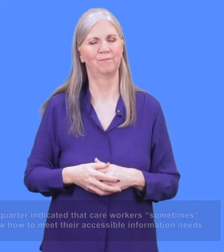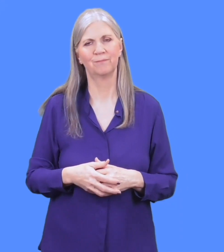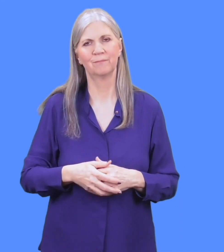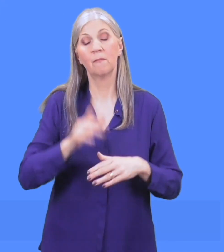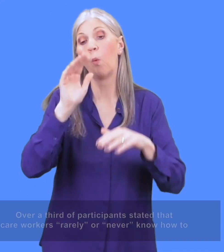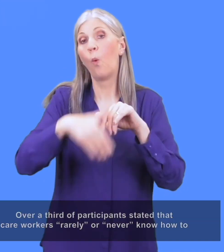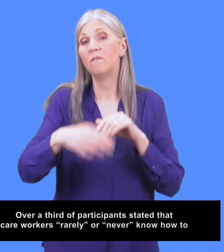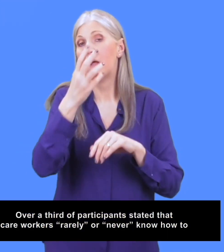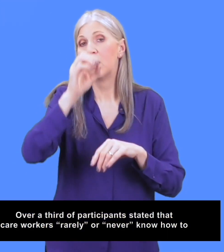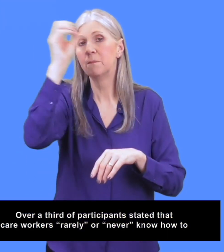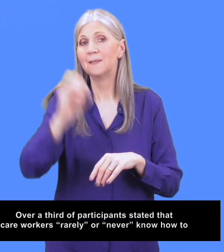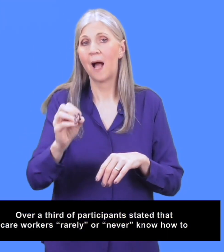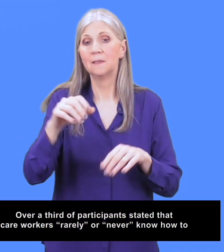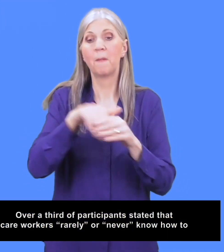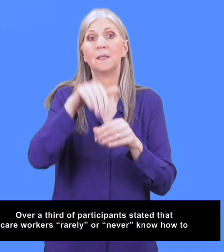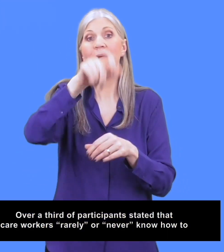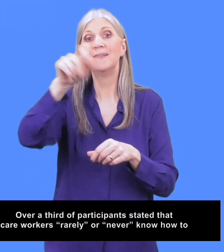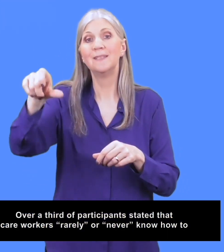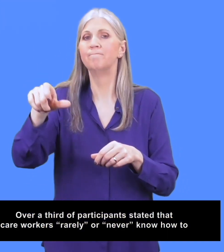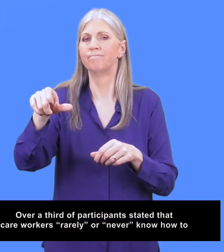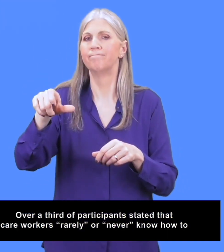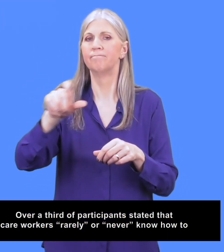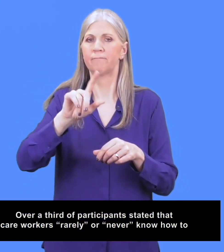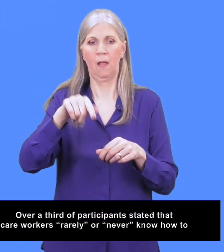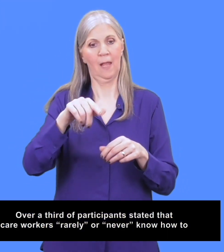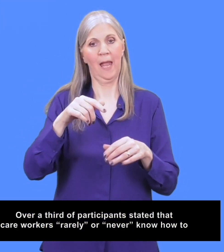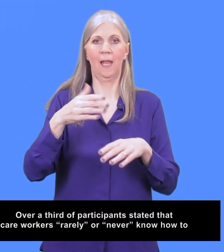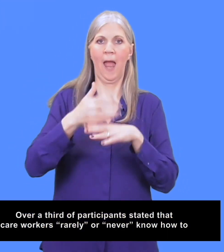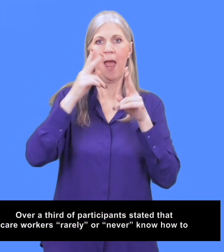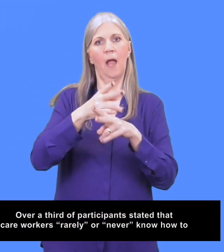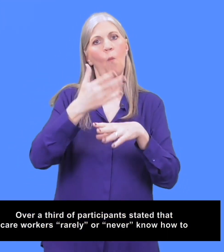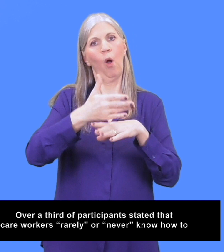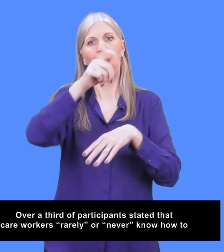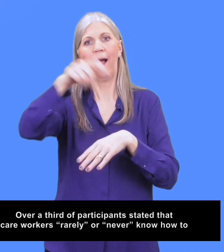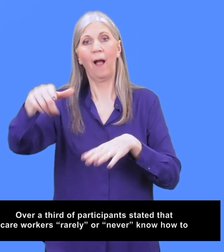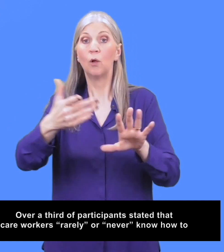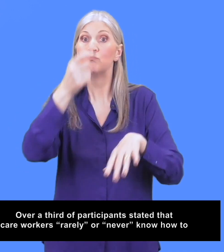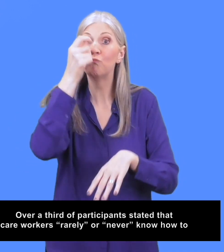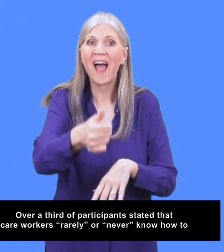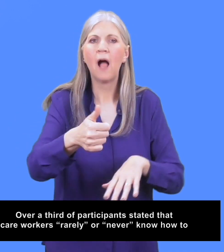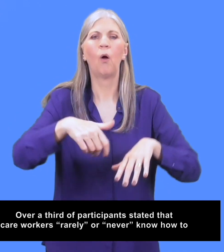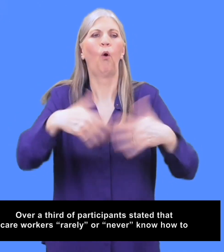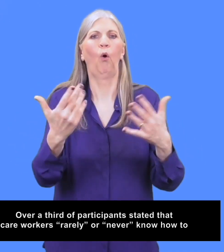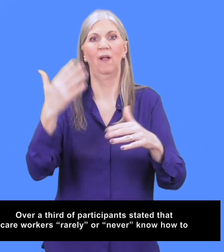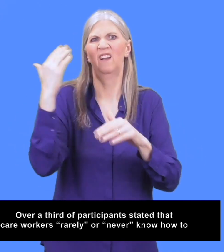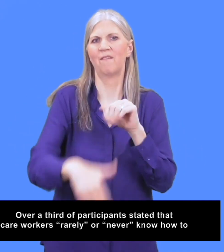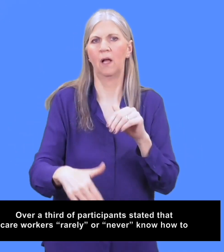Over a third of participants stated that care workers rarely or never know how to meet